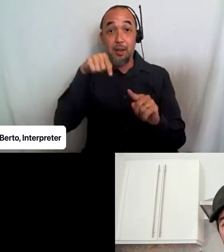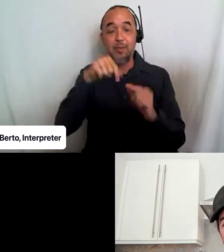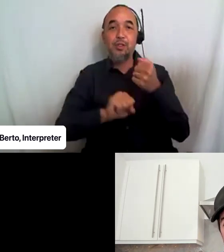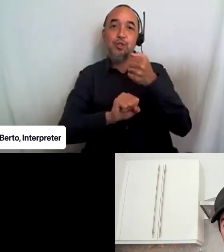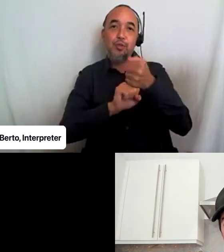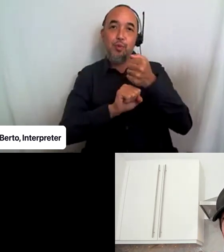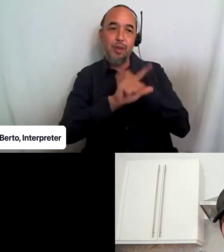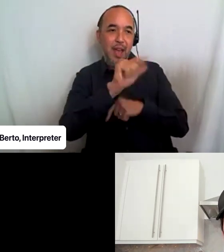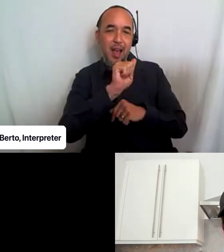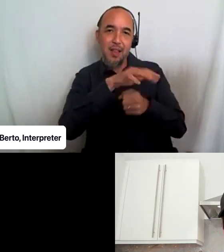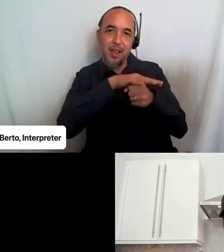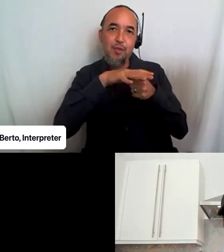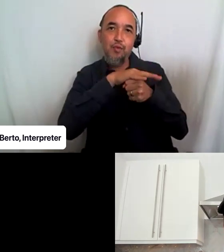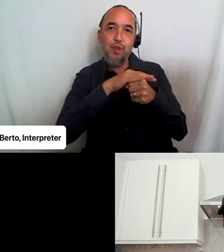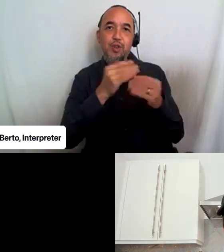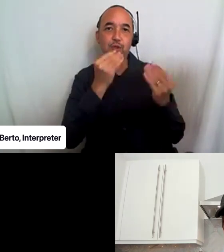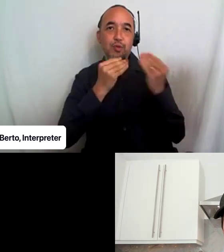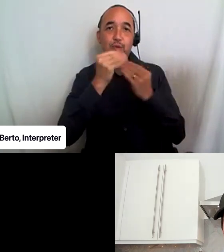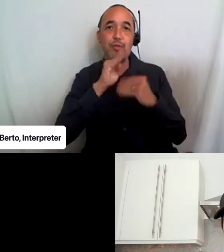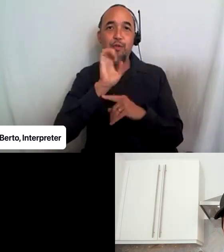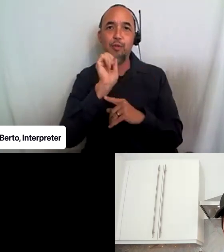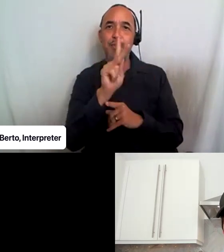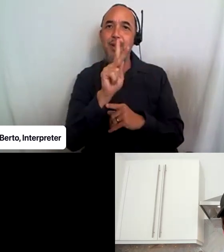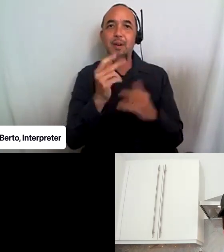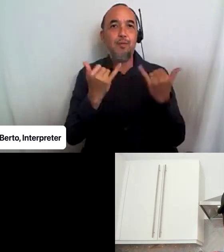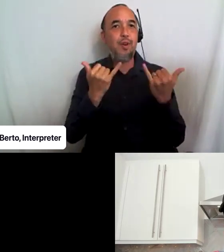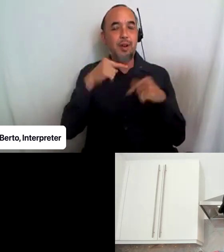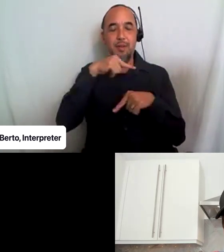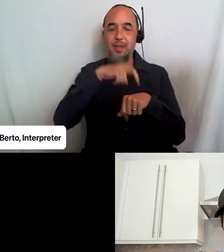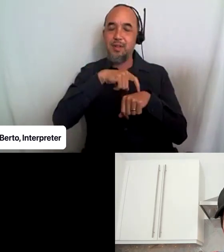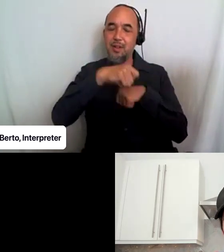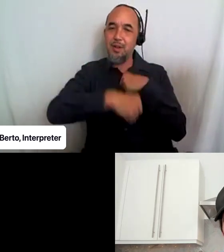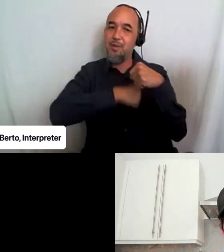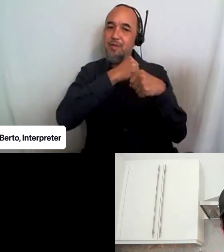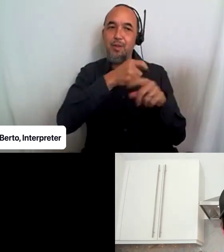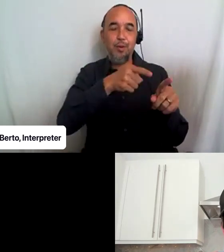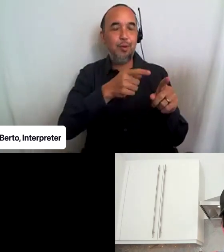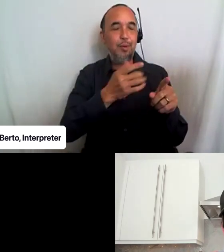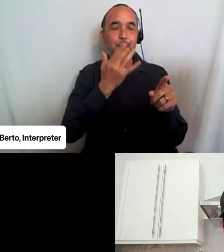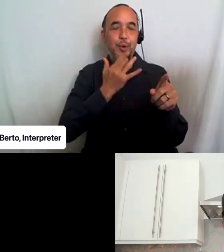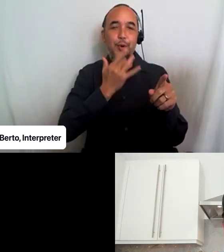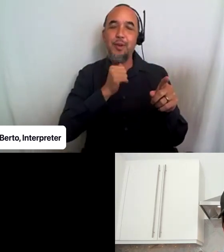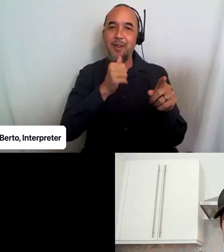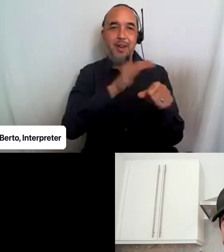Food Bank, which is around this time of year is really under resourced. So thank you for your help